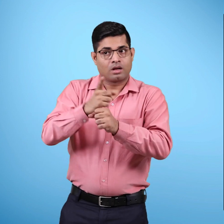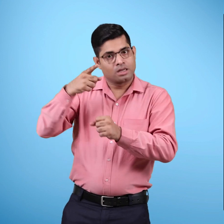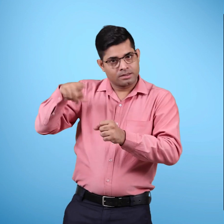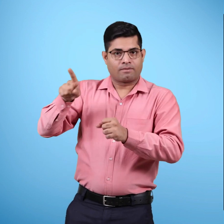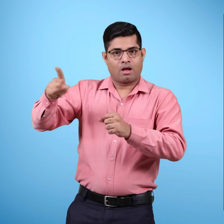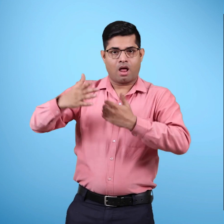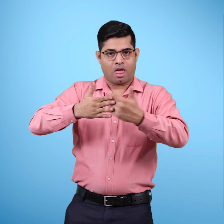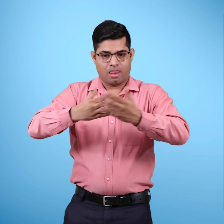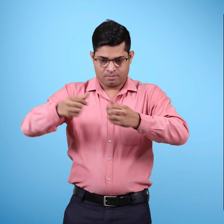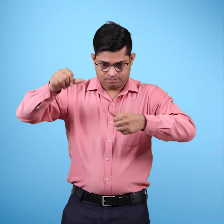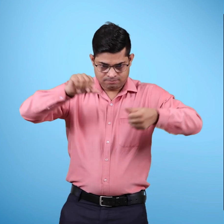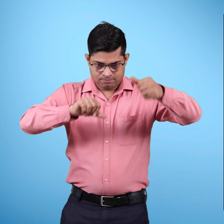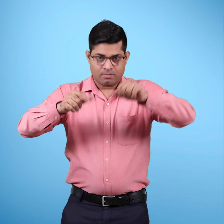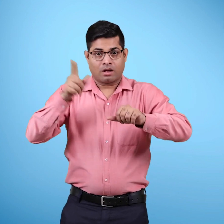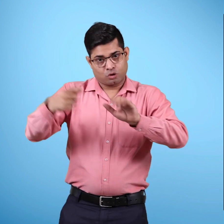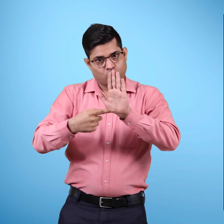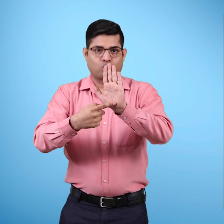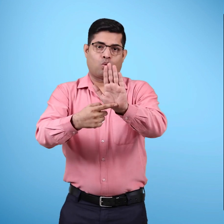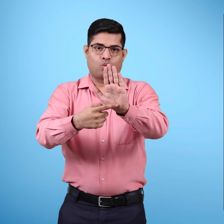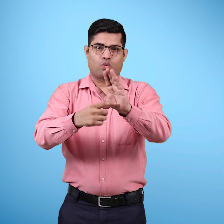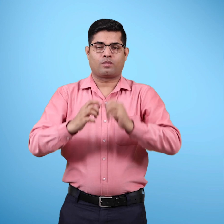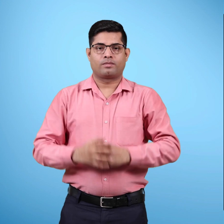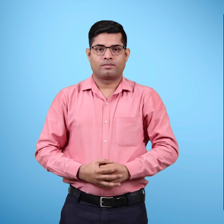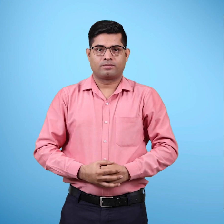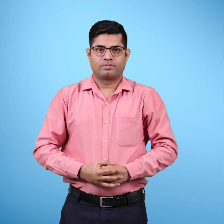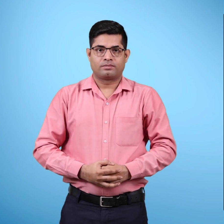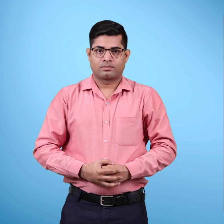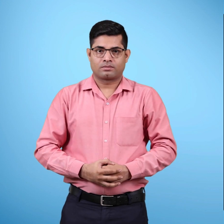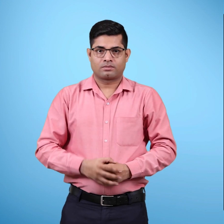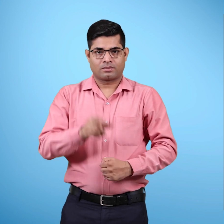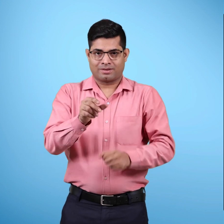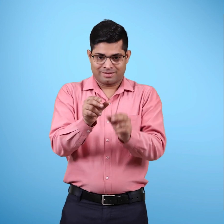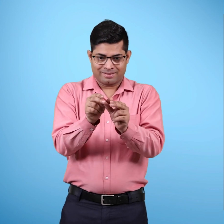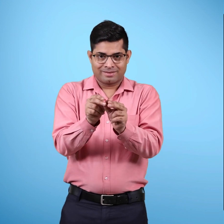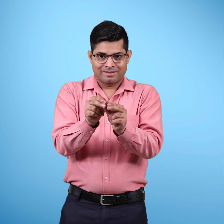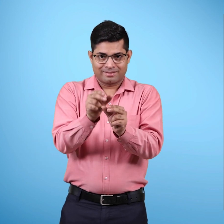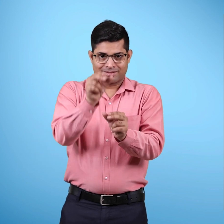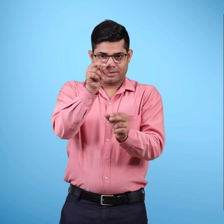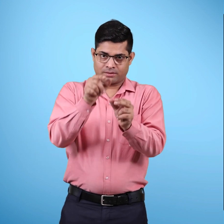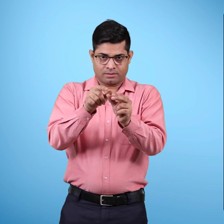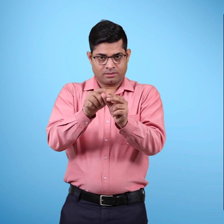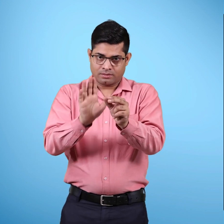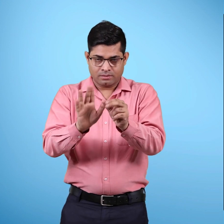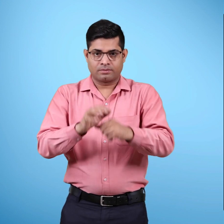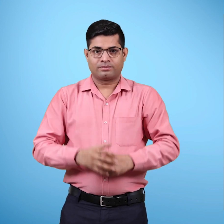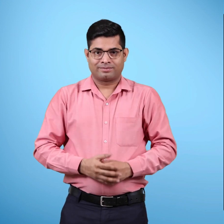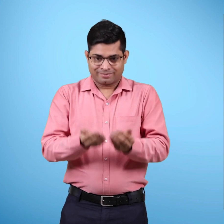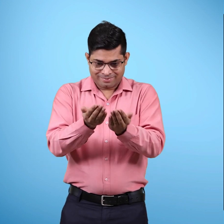is advised that it is demonstrated by the teacher in the class. Now, place the test tube